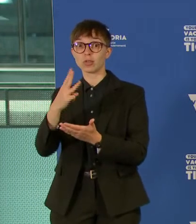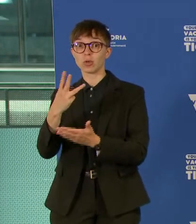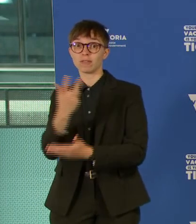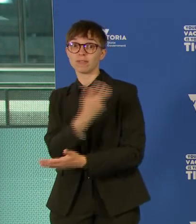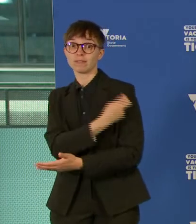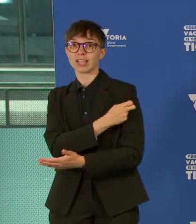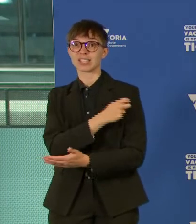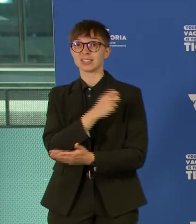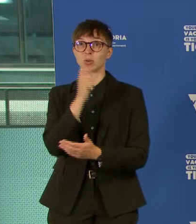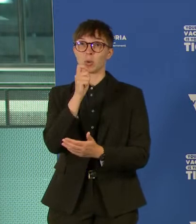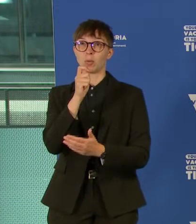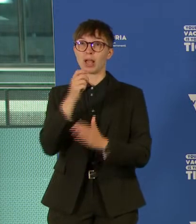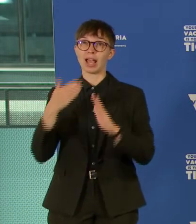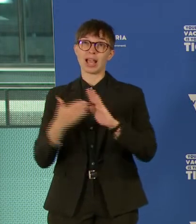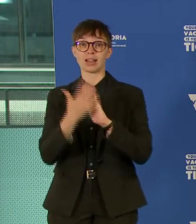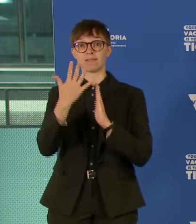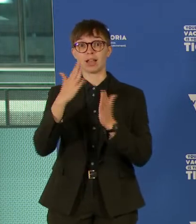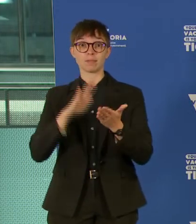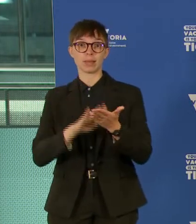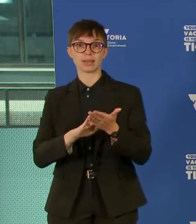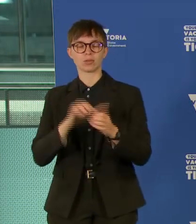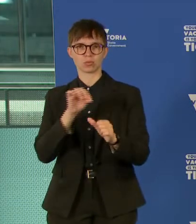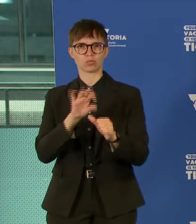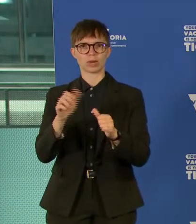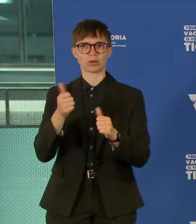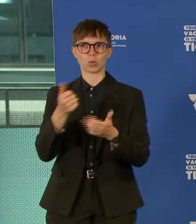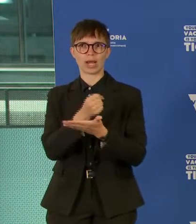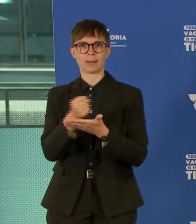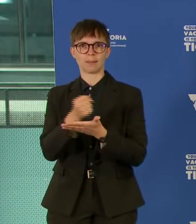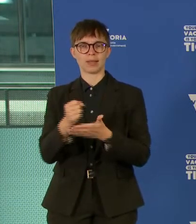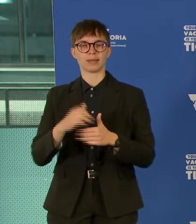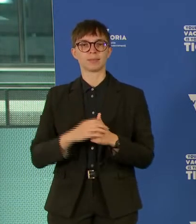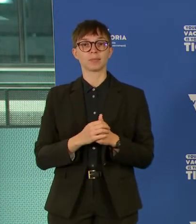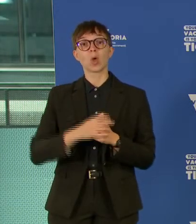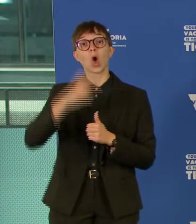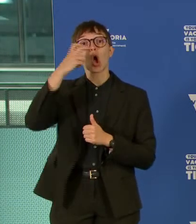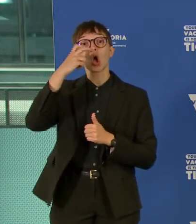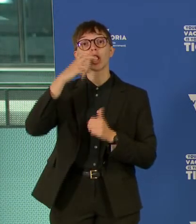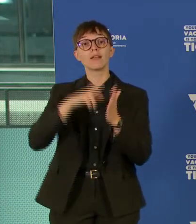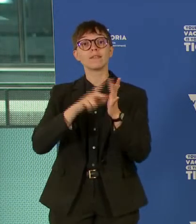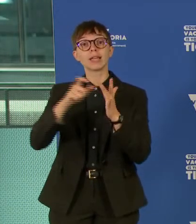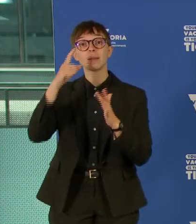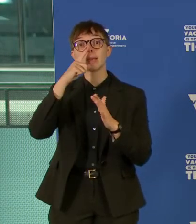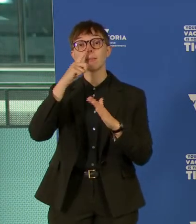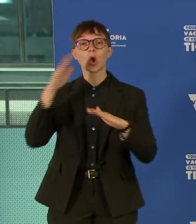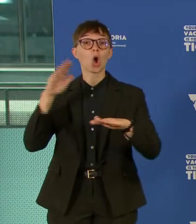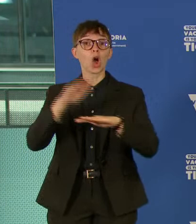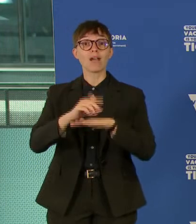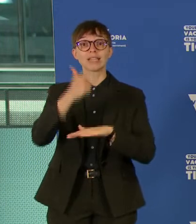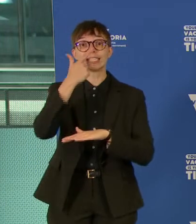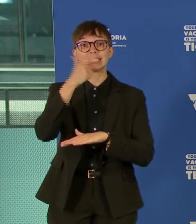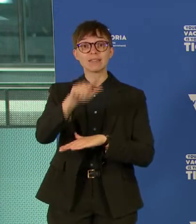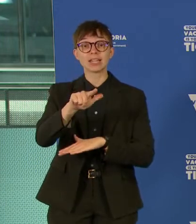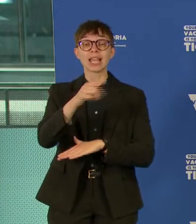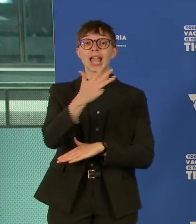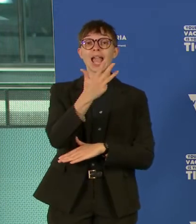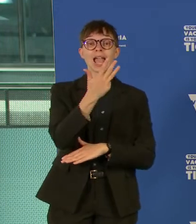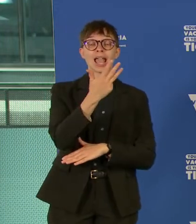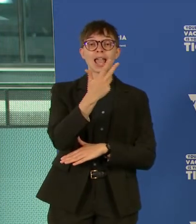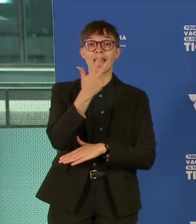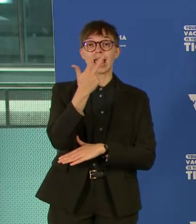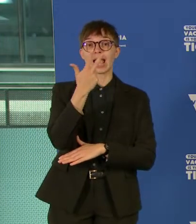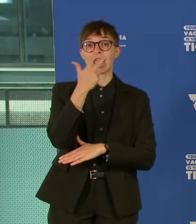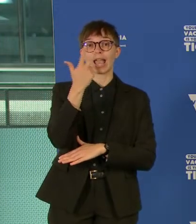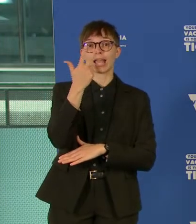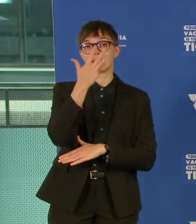vaccine rates among older Victorians are even higher. Got 90% coverage for those over 70, 85% for those over